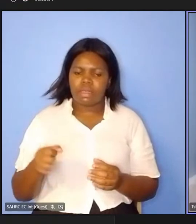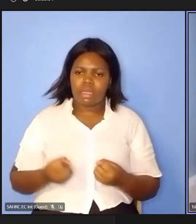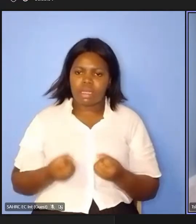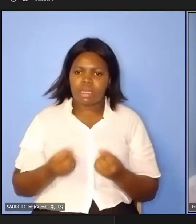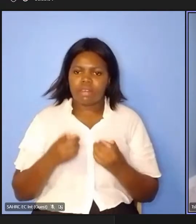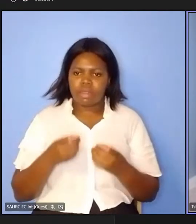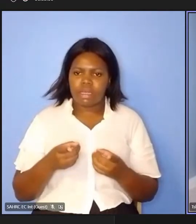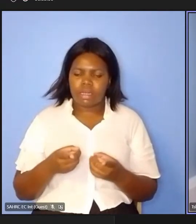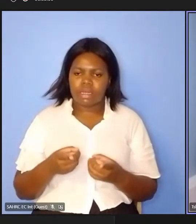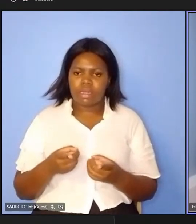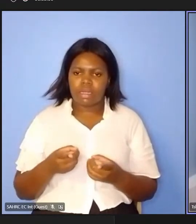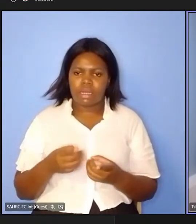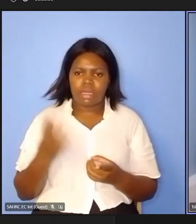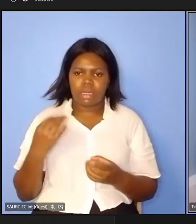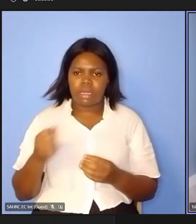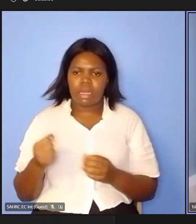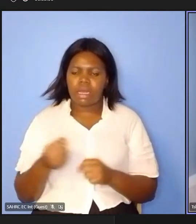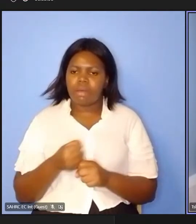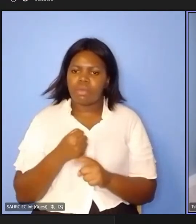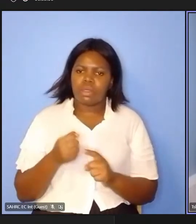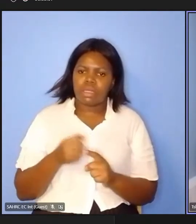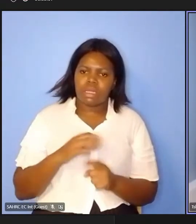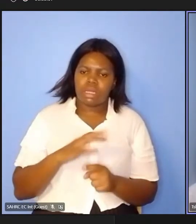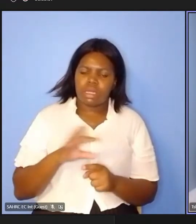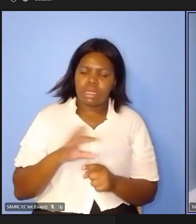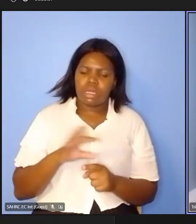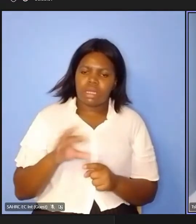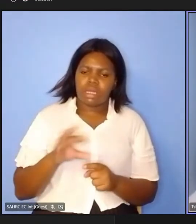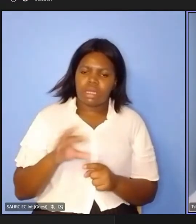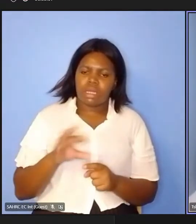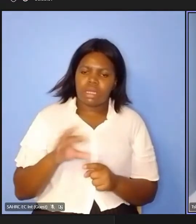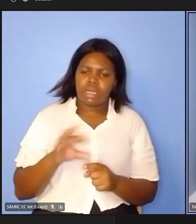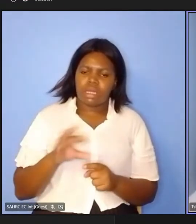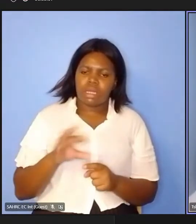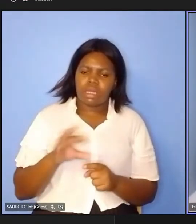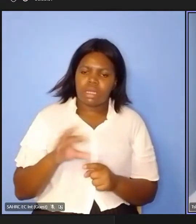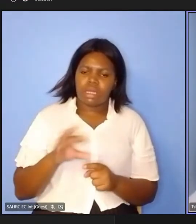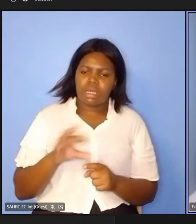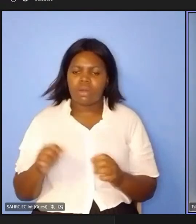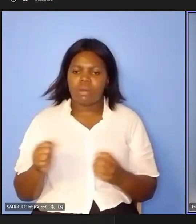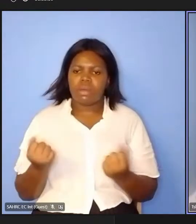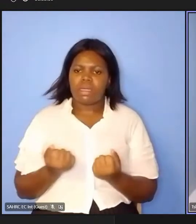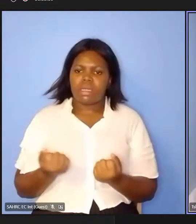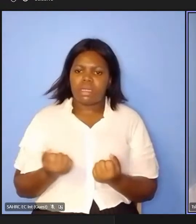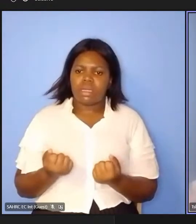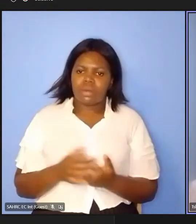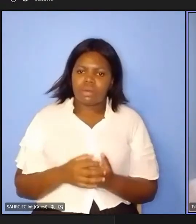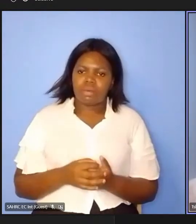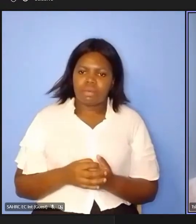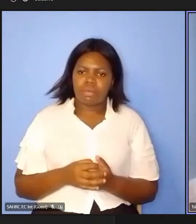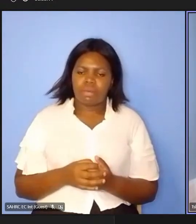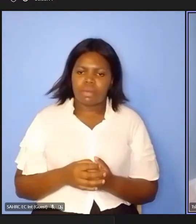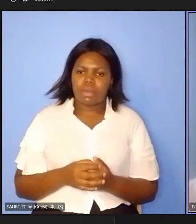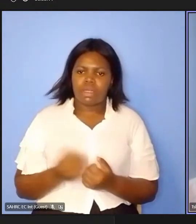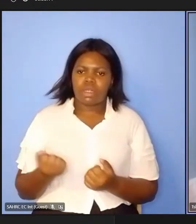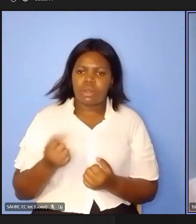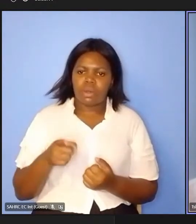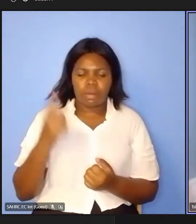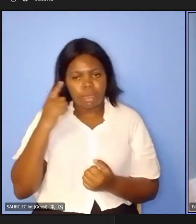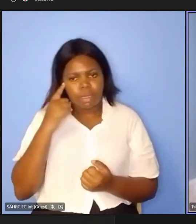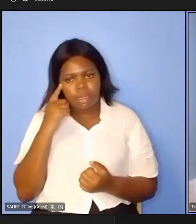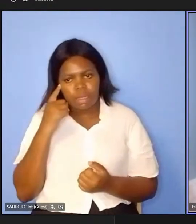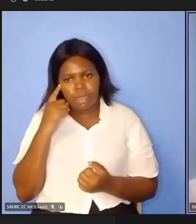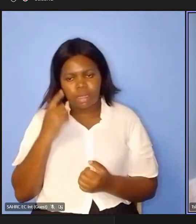teeth. I'm abusing the notion, but to give them teeth in what they're doing. And so we really think, and we continue to urge that it must